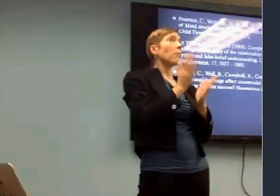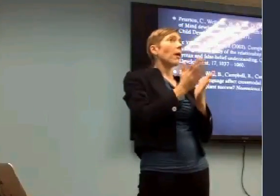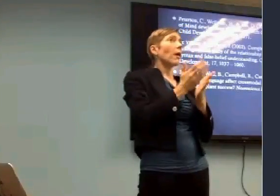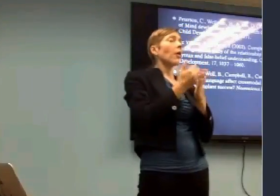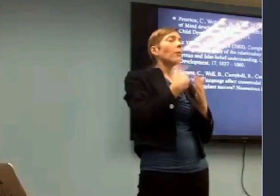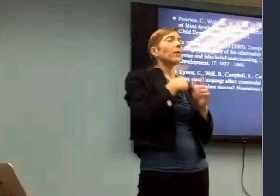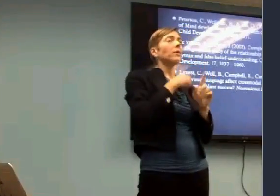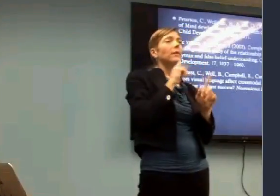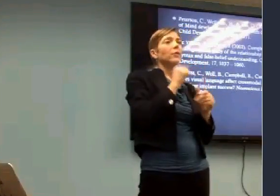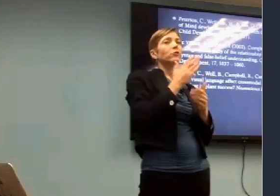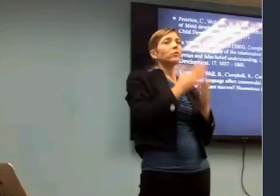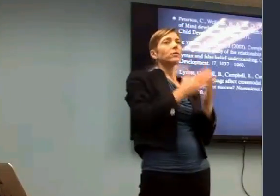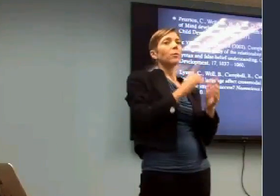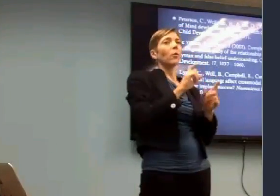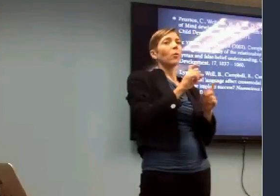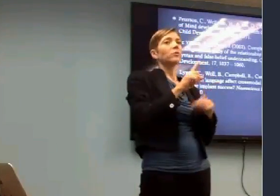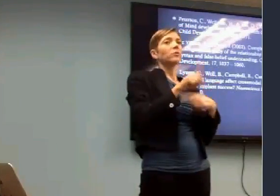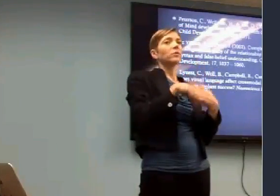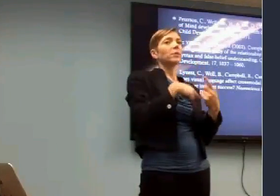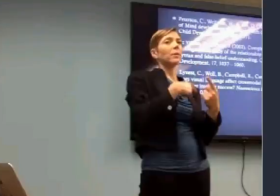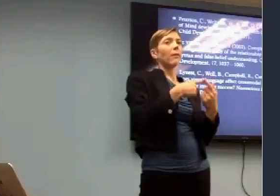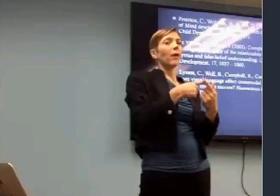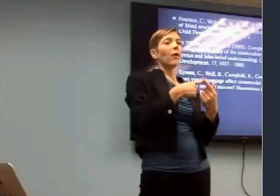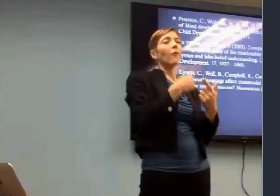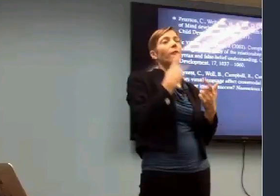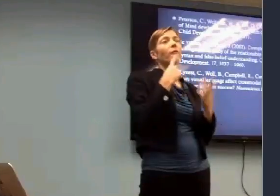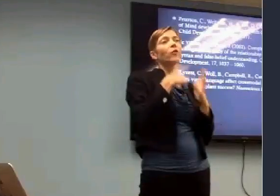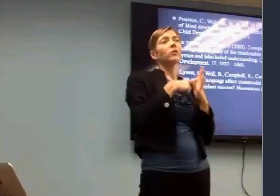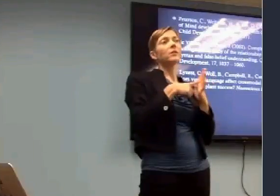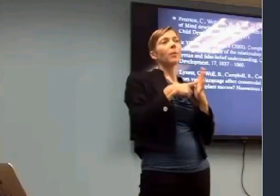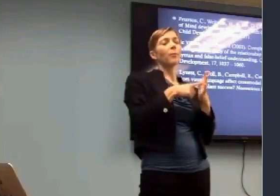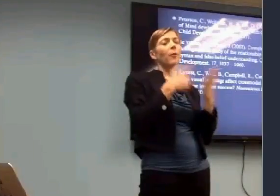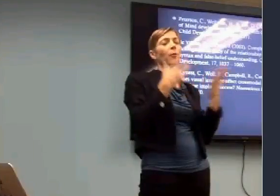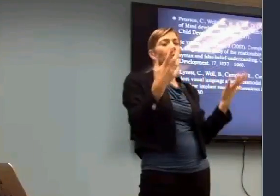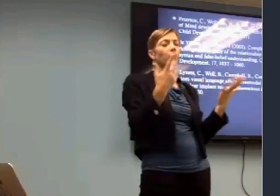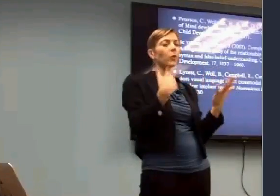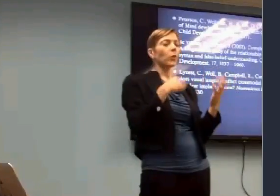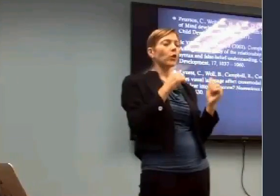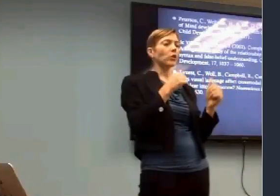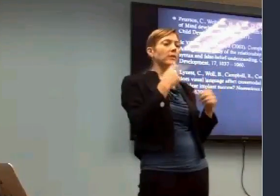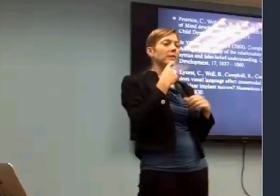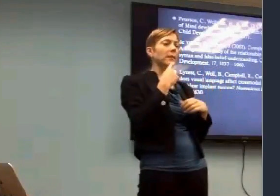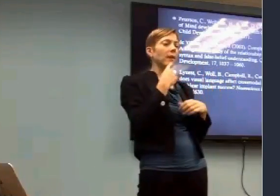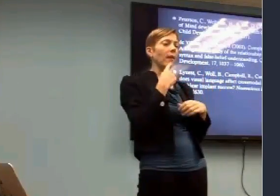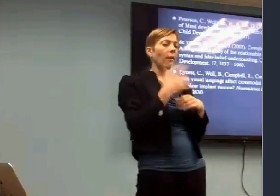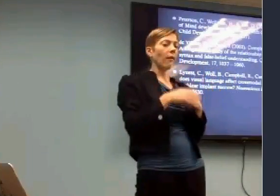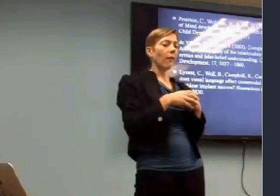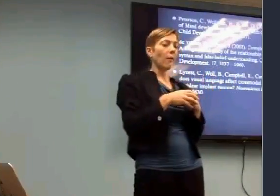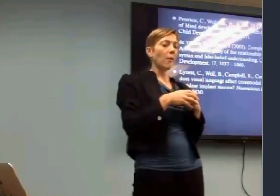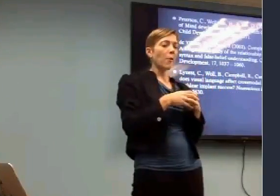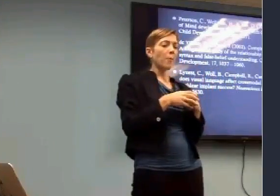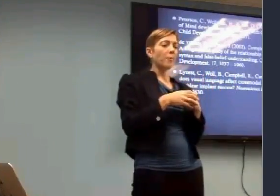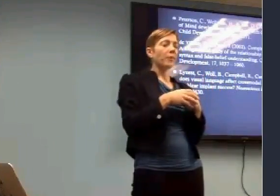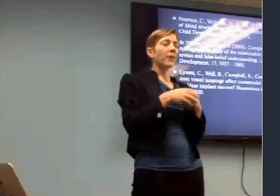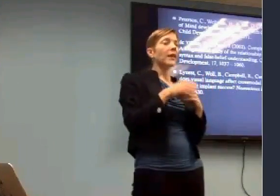looking at CODAs might help us to answer some questions. For example, we could say,